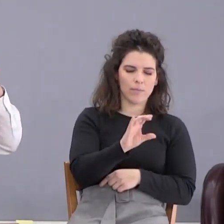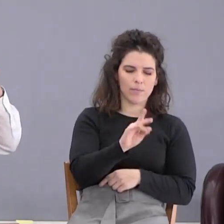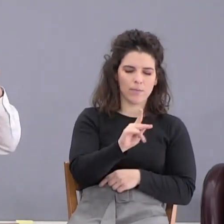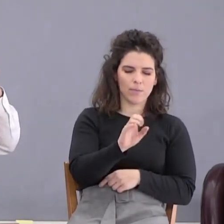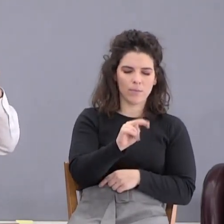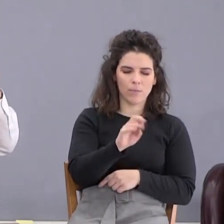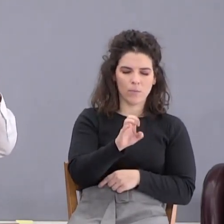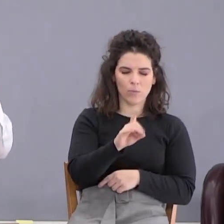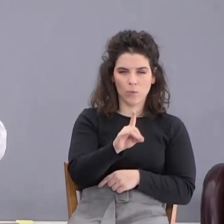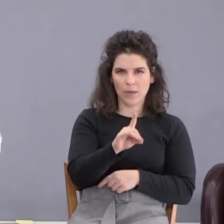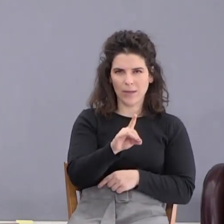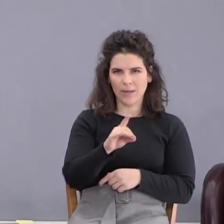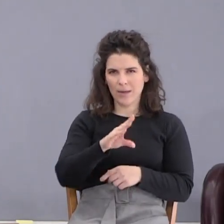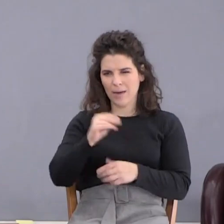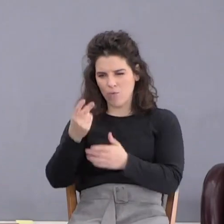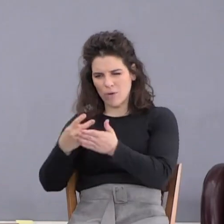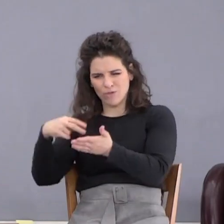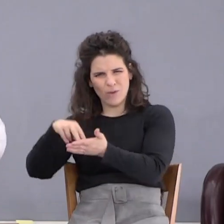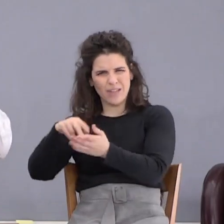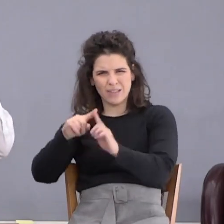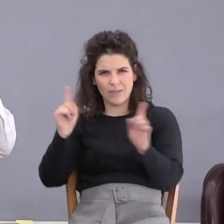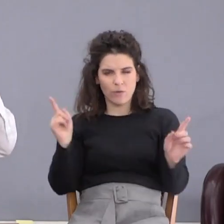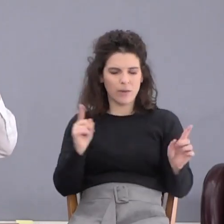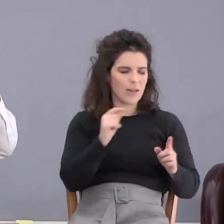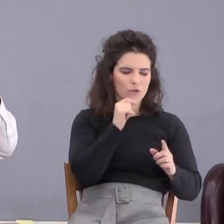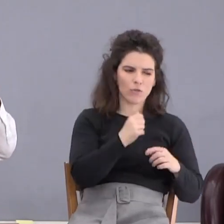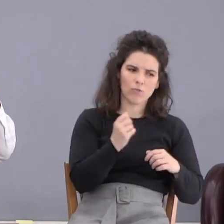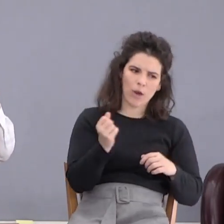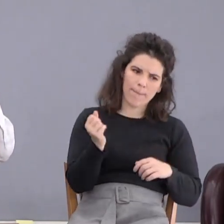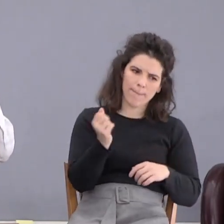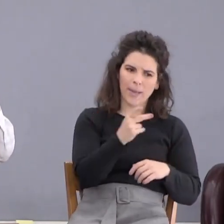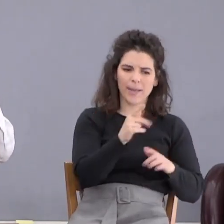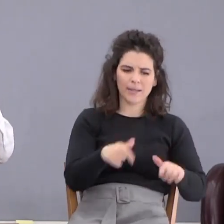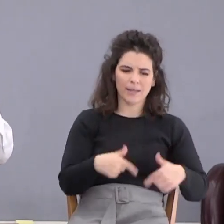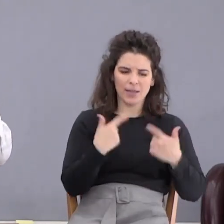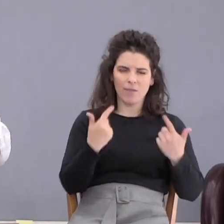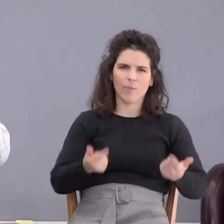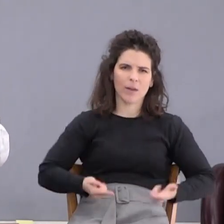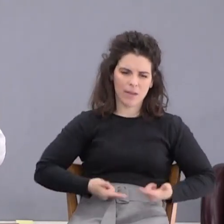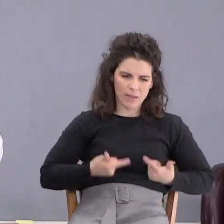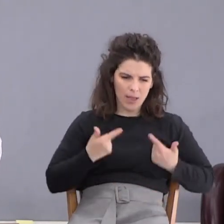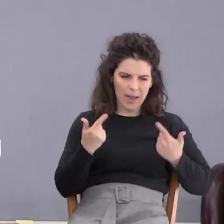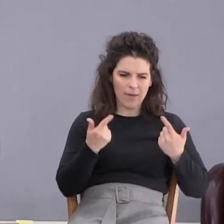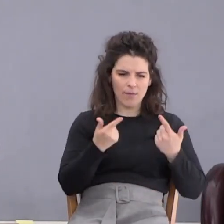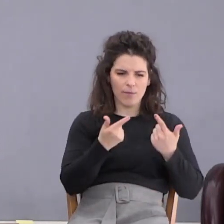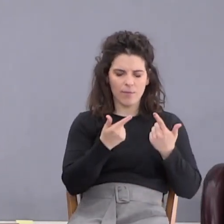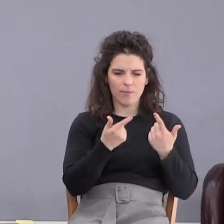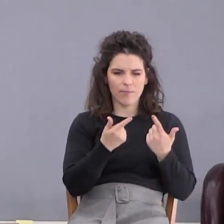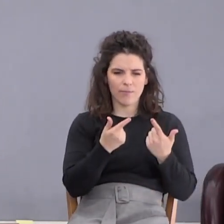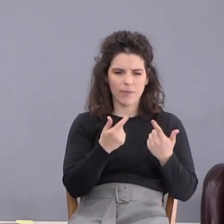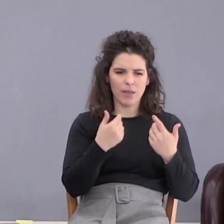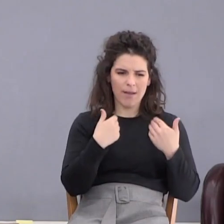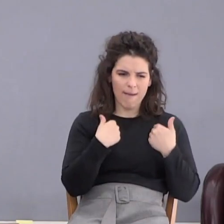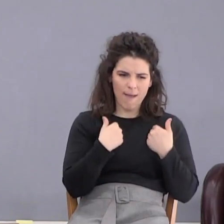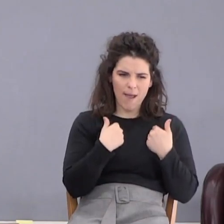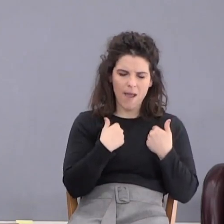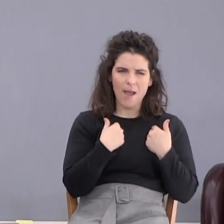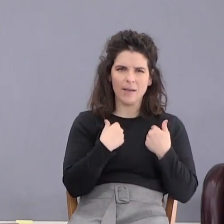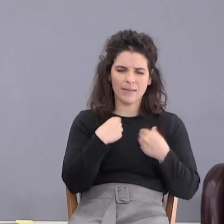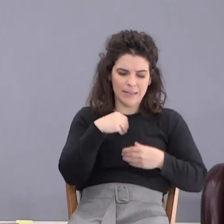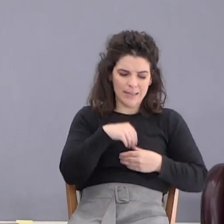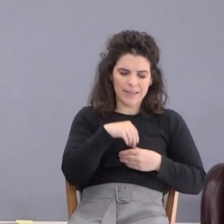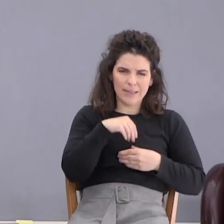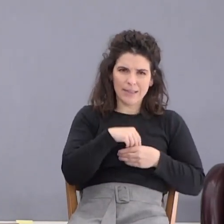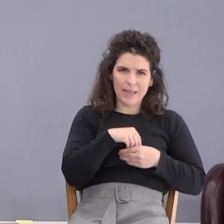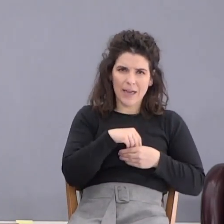not just brought back to life, but it's a life that is brought back that possesses